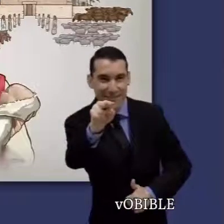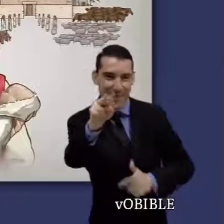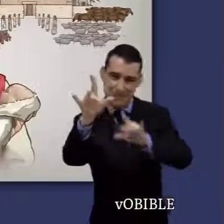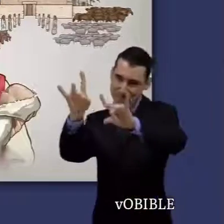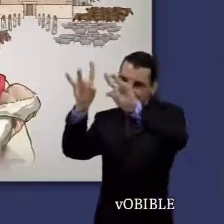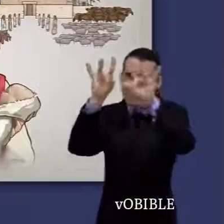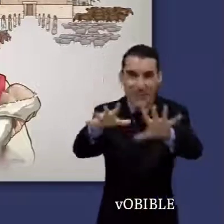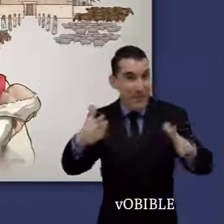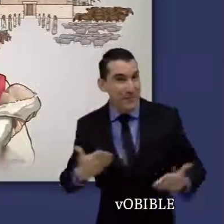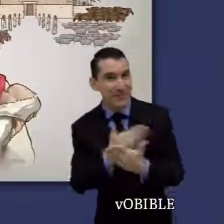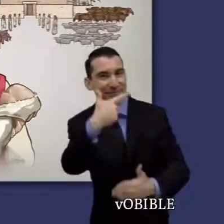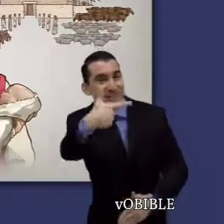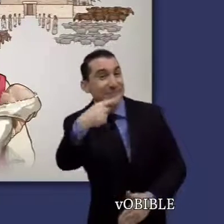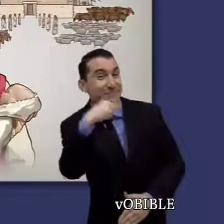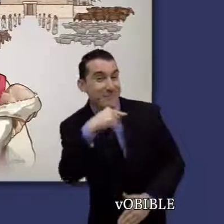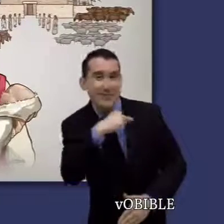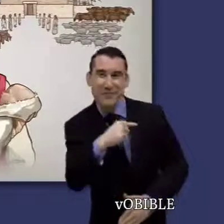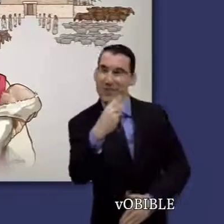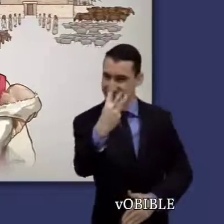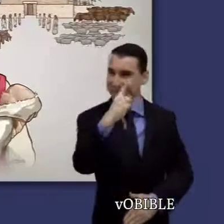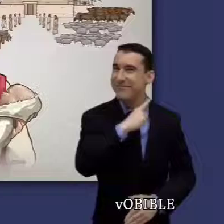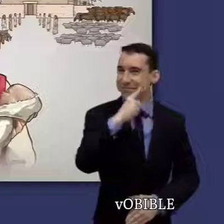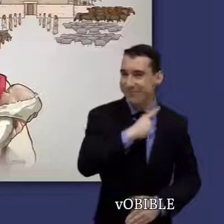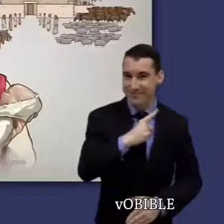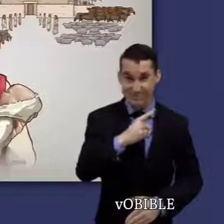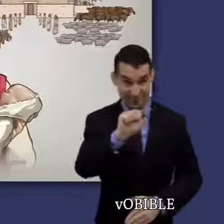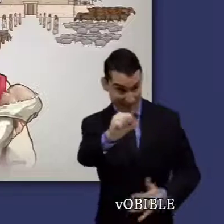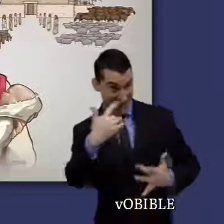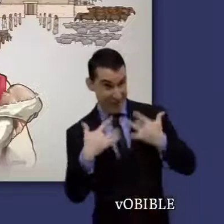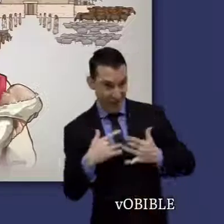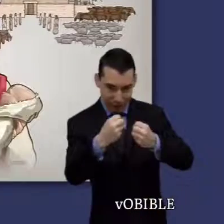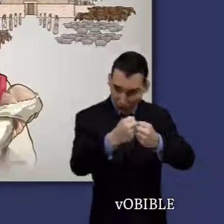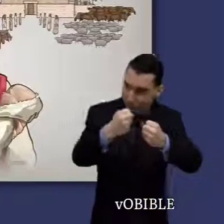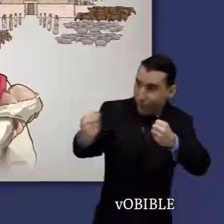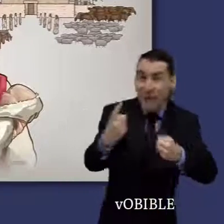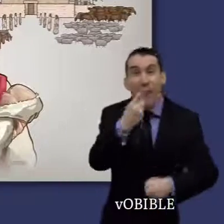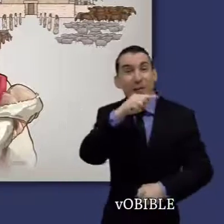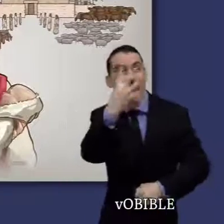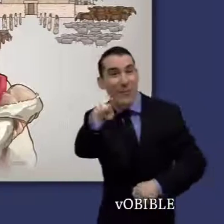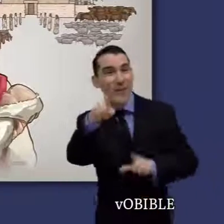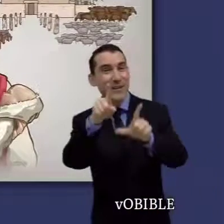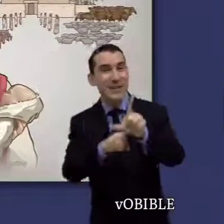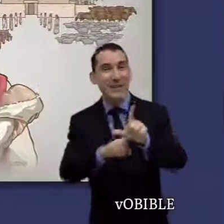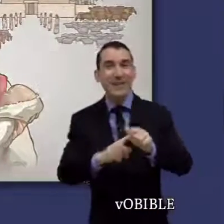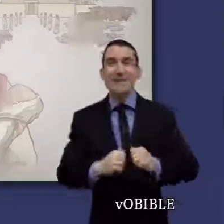more sons and 3 more daughters, and allowed him to live for an additional 140